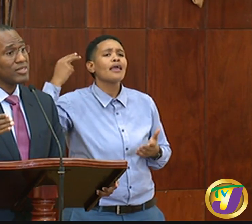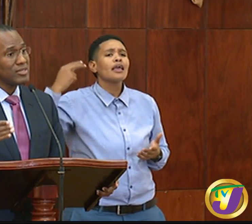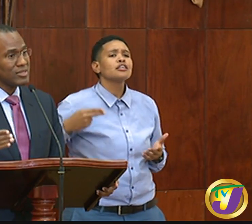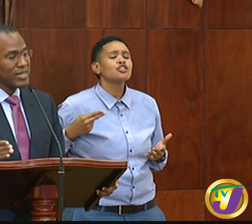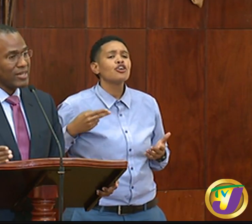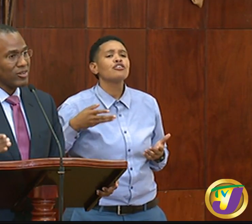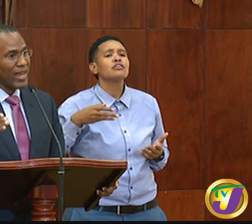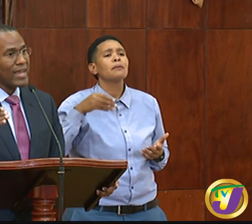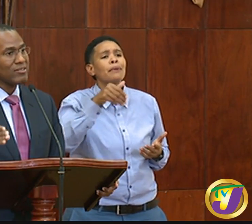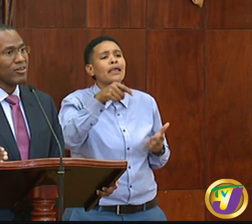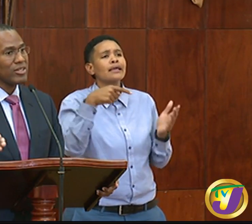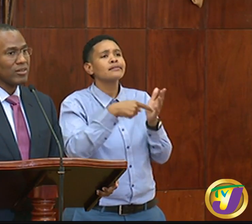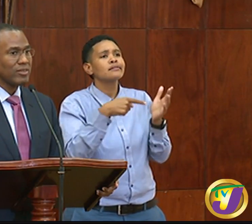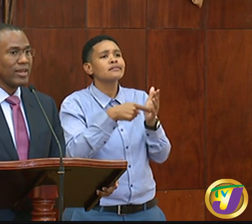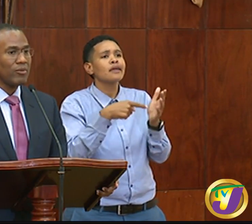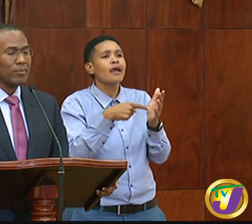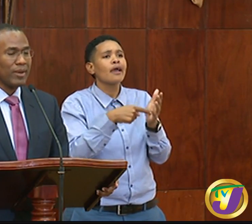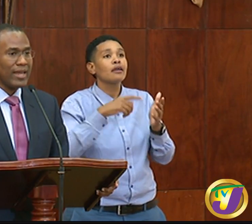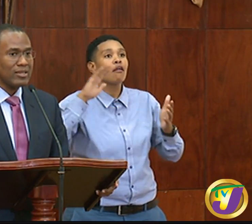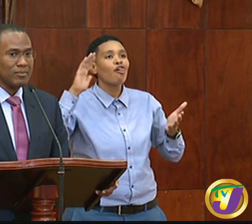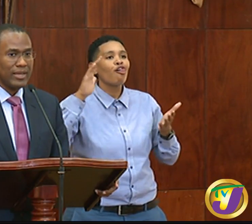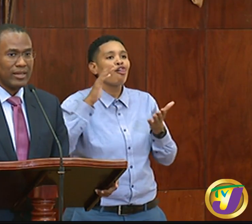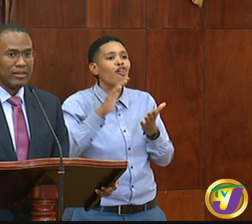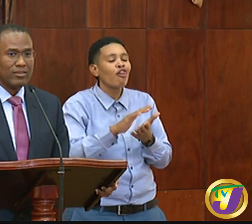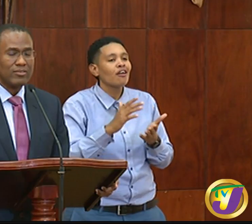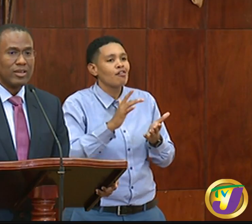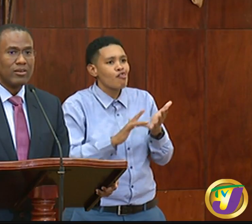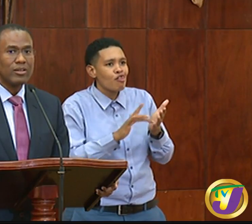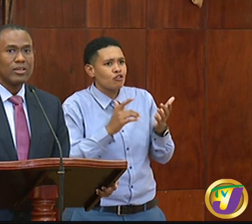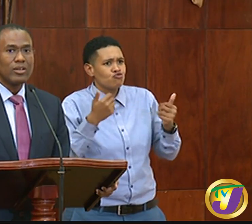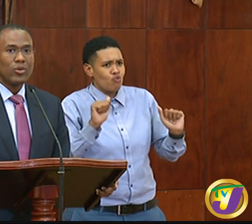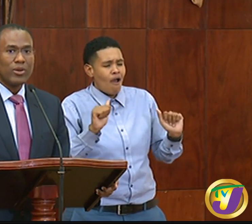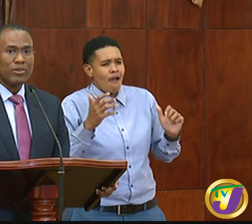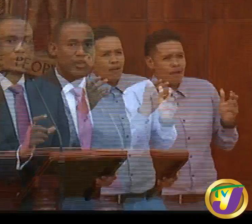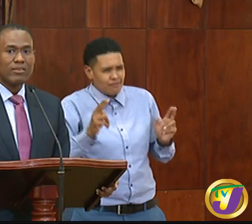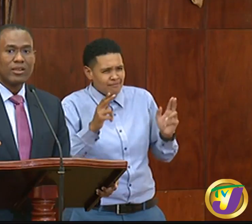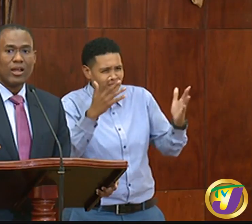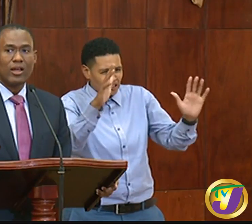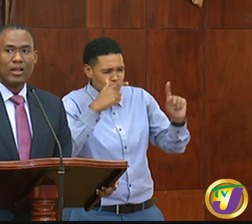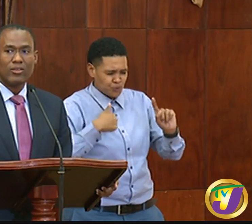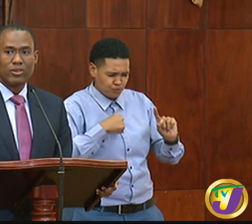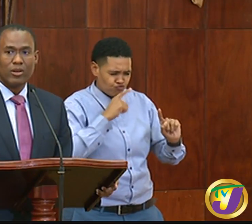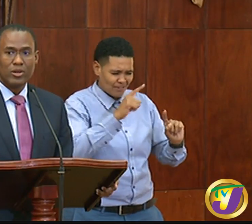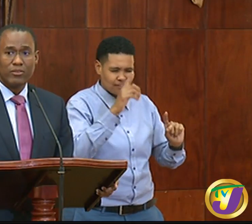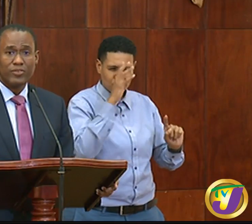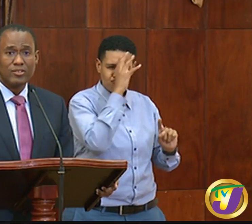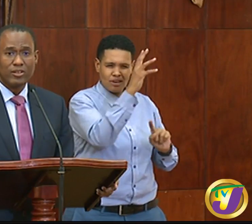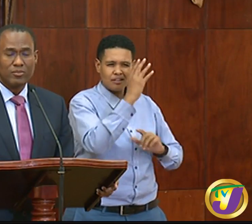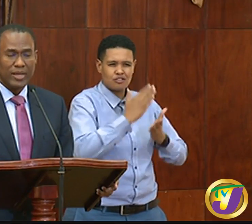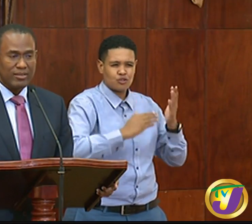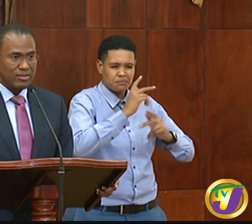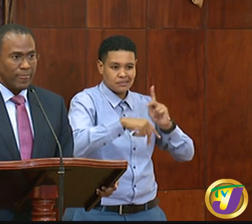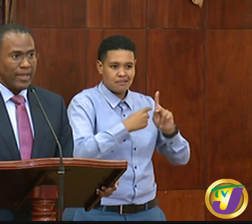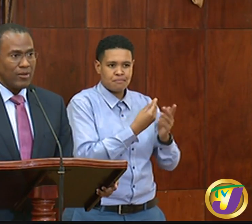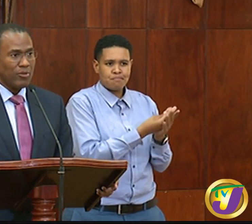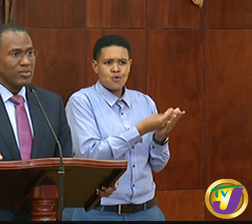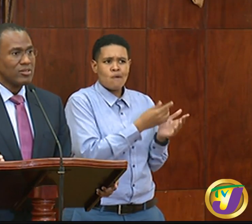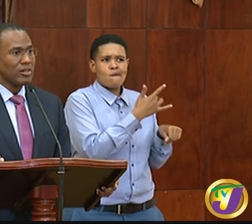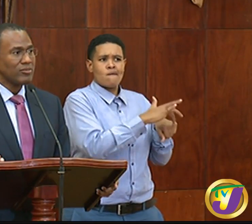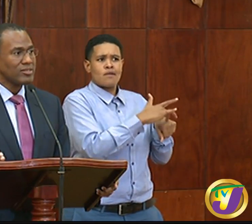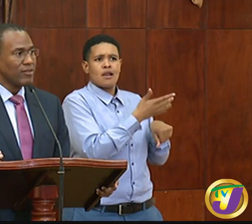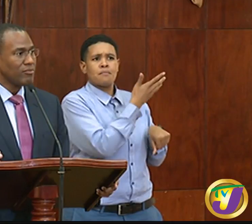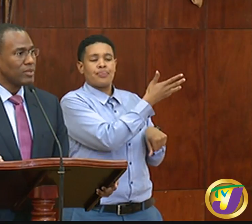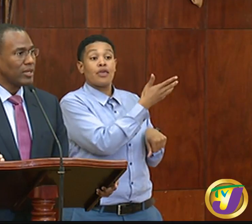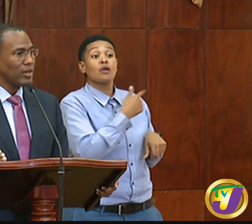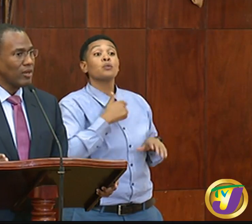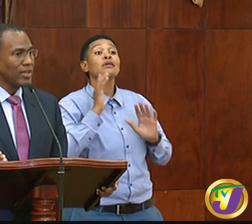of debt, or the acceleration of debt that we plan to make later this year, we have created a certain amount of fiscal space, and we